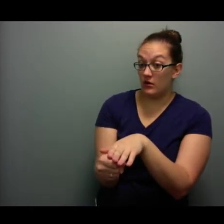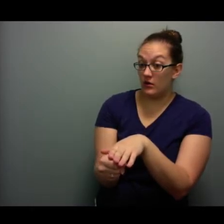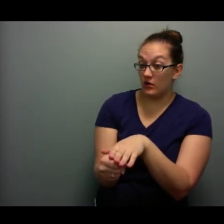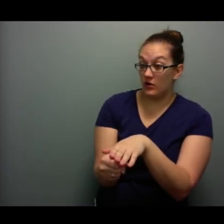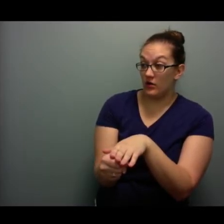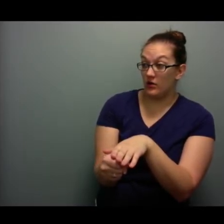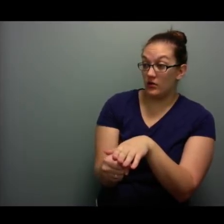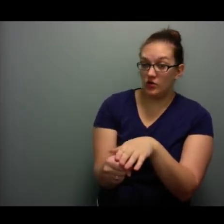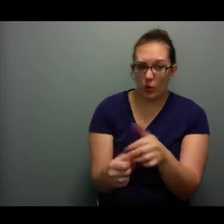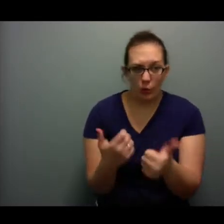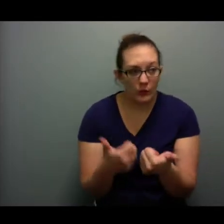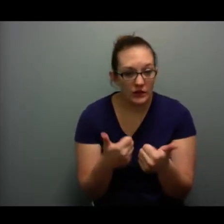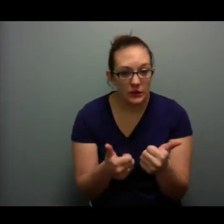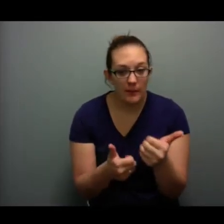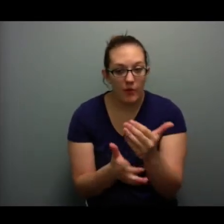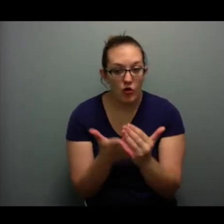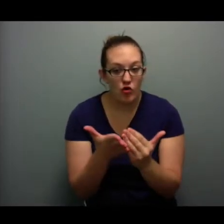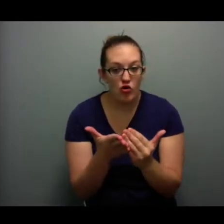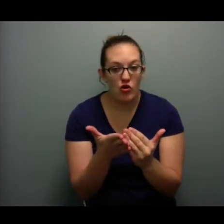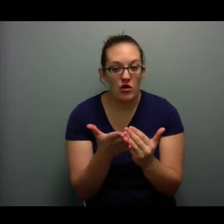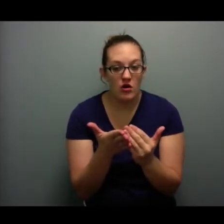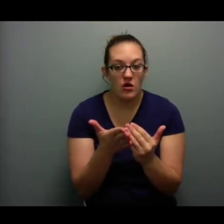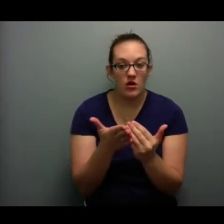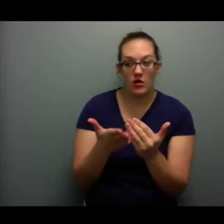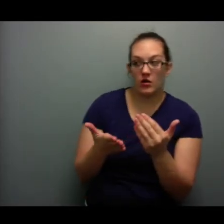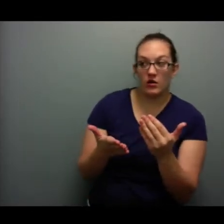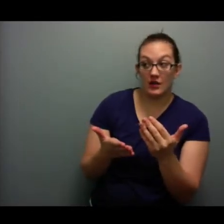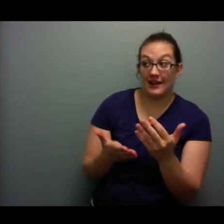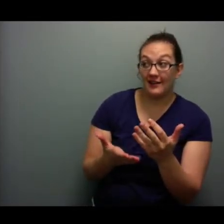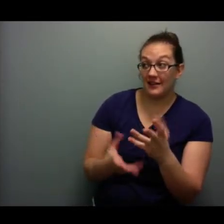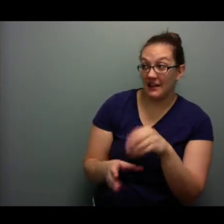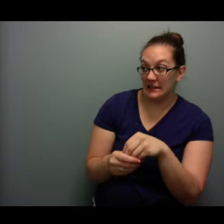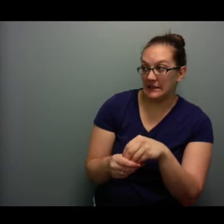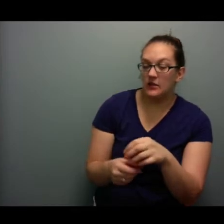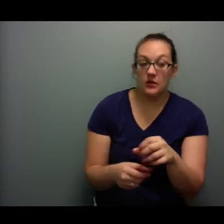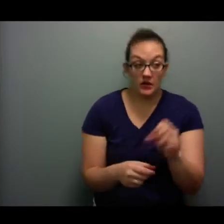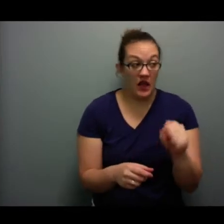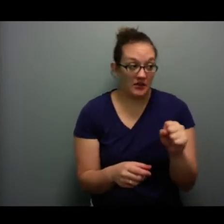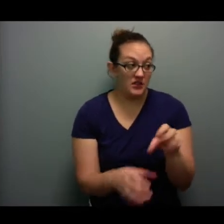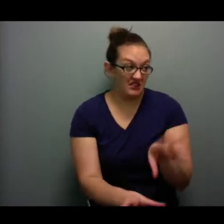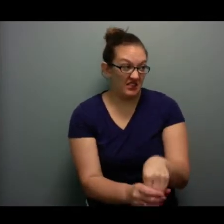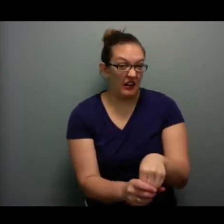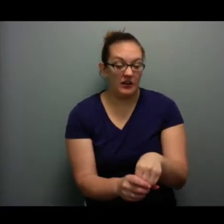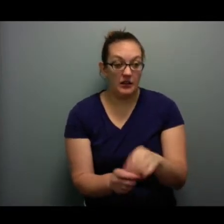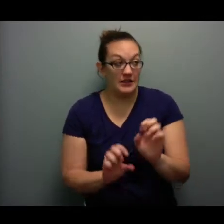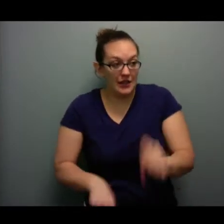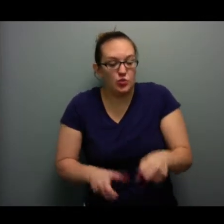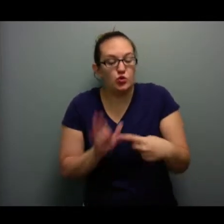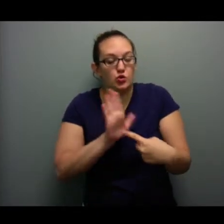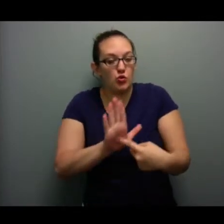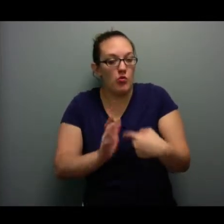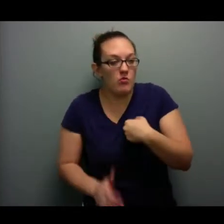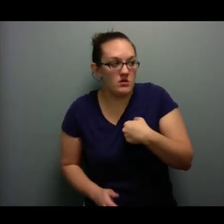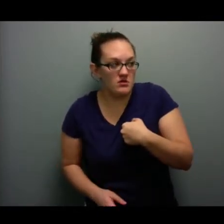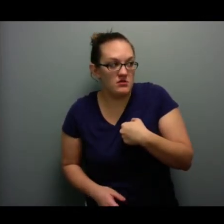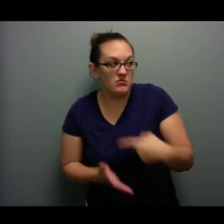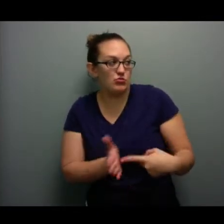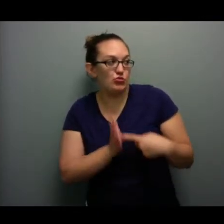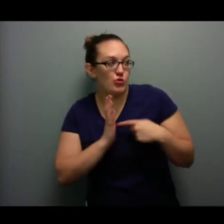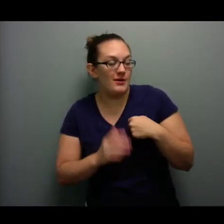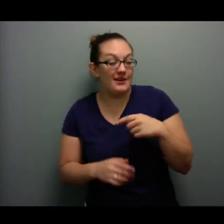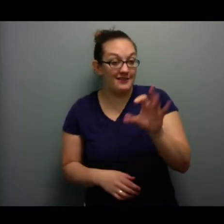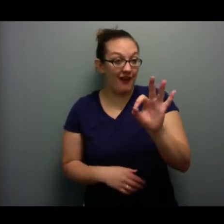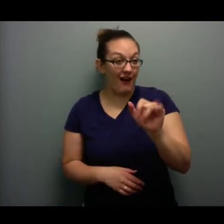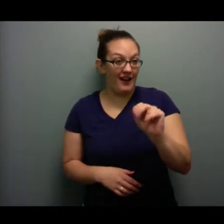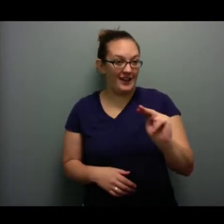Oh, so which part of the picture? Remember what we did right there? The inside. So can you show me the 9 inches squared?